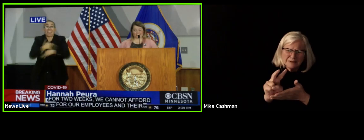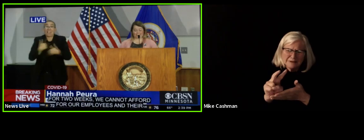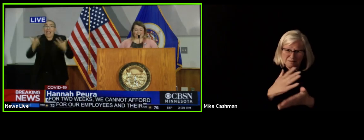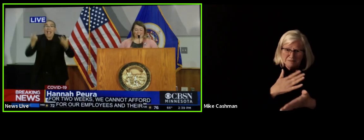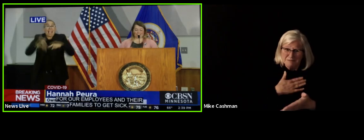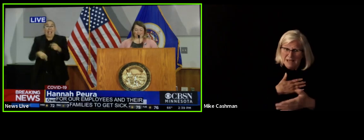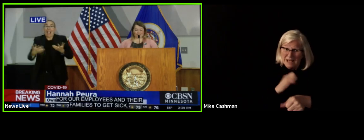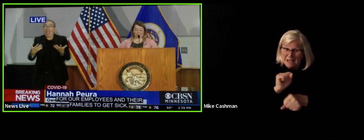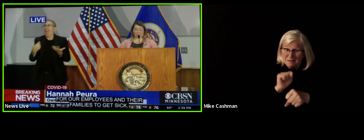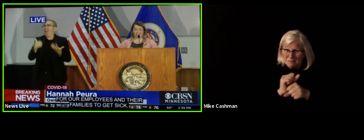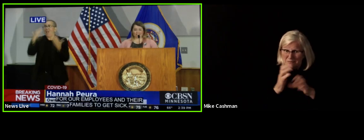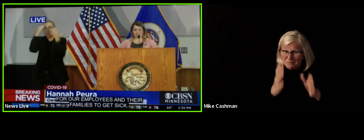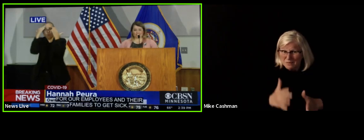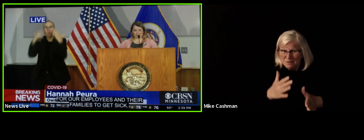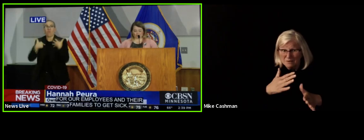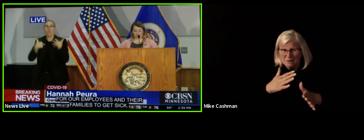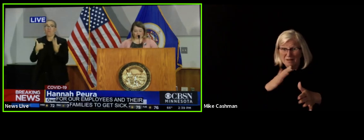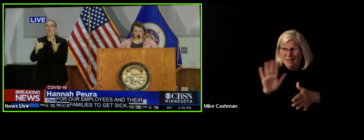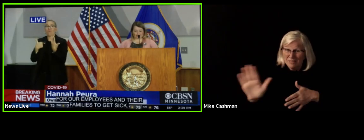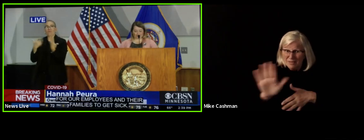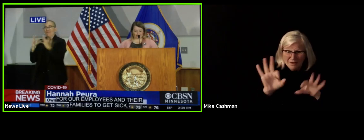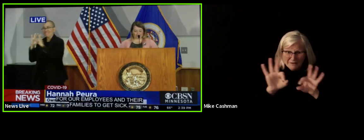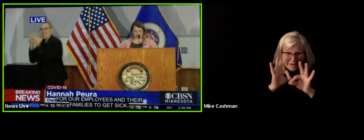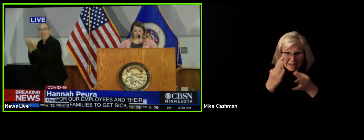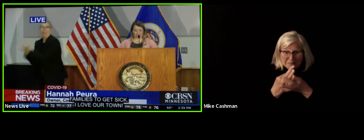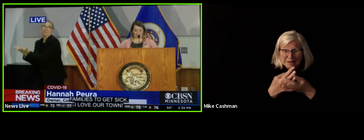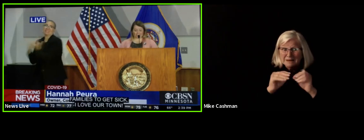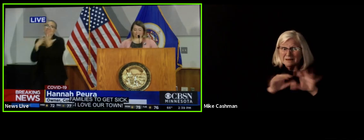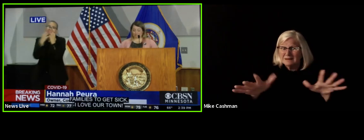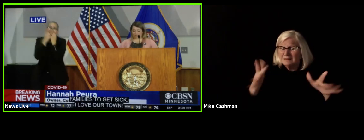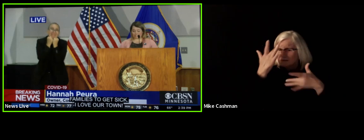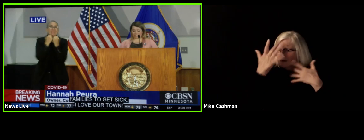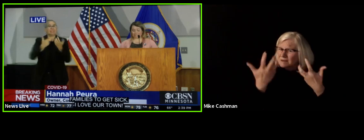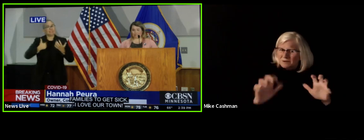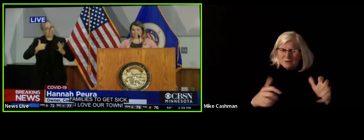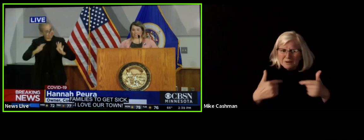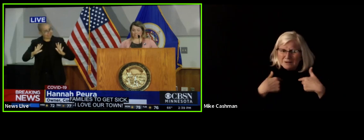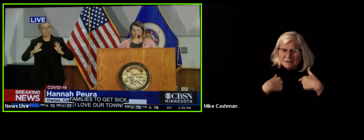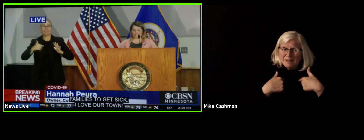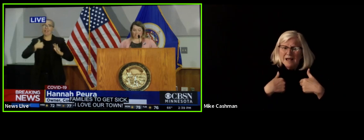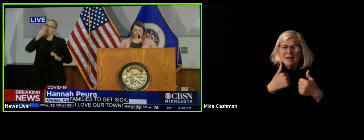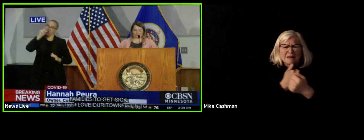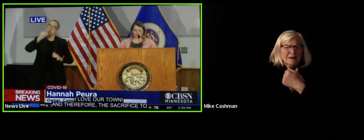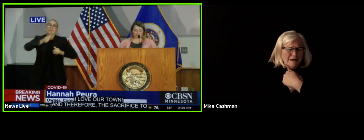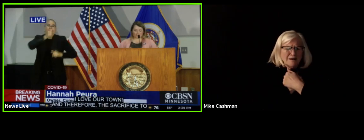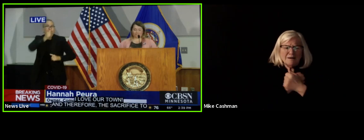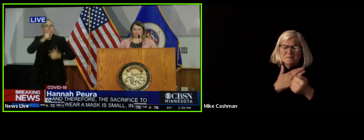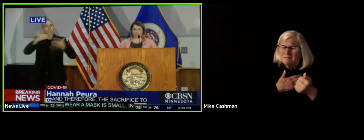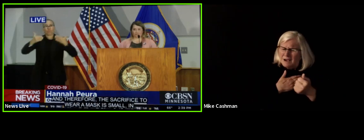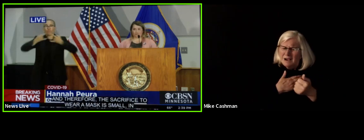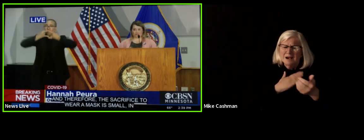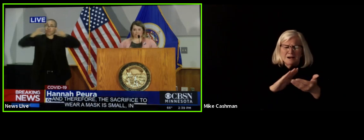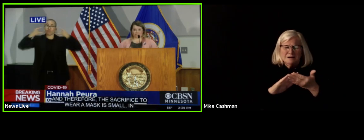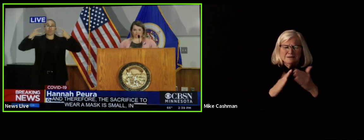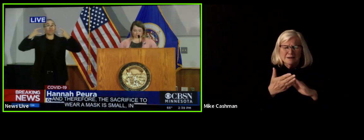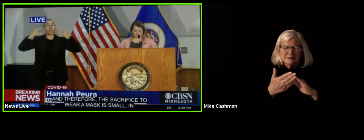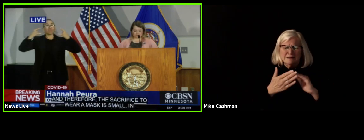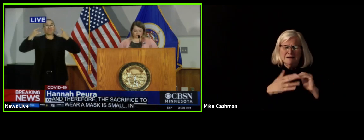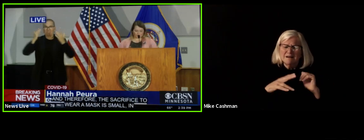town, and therefore the sacrifice to wear a mask is small in comparison to the risk of those around